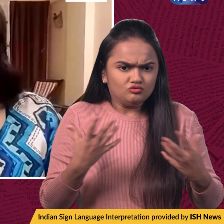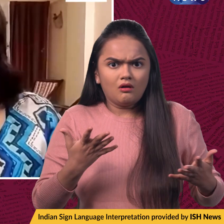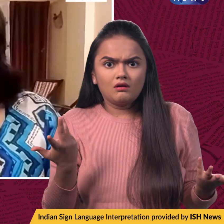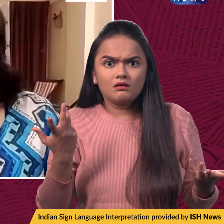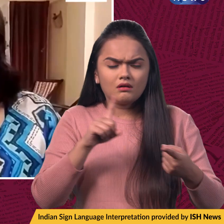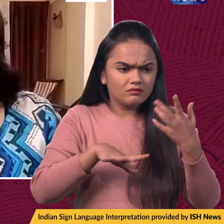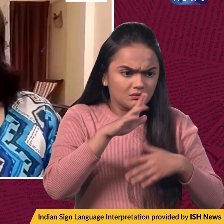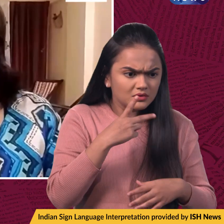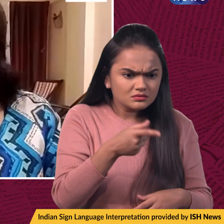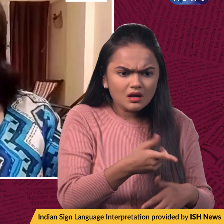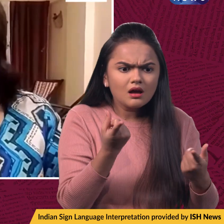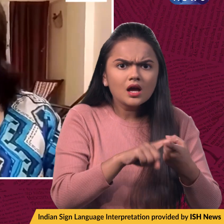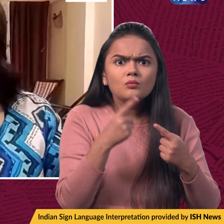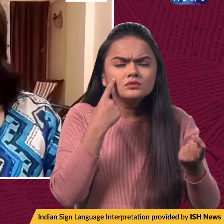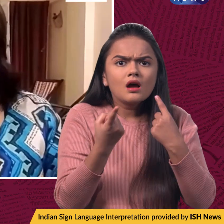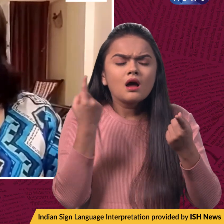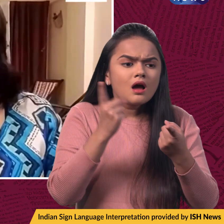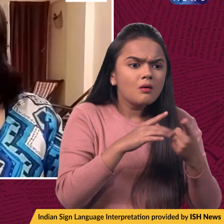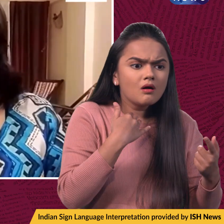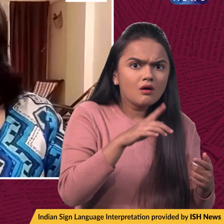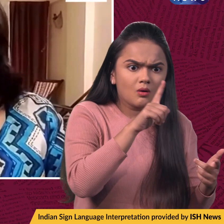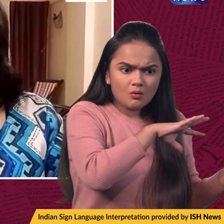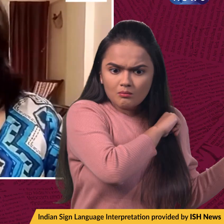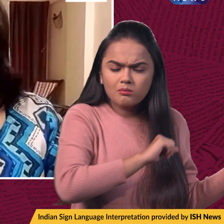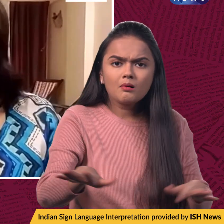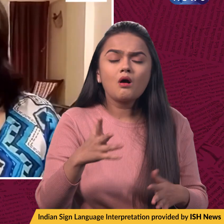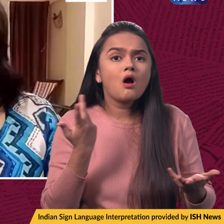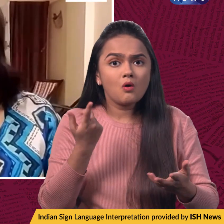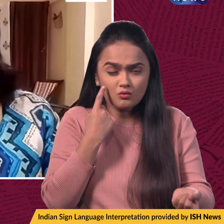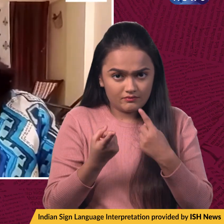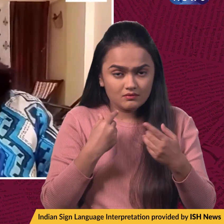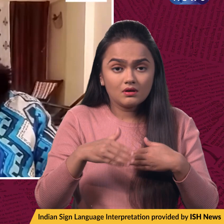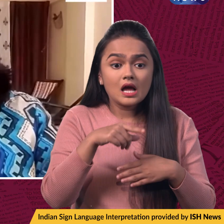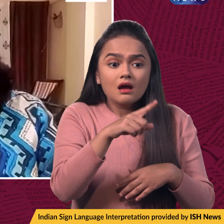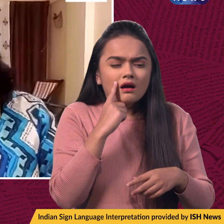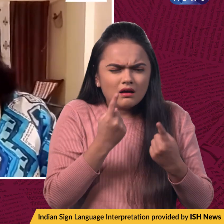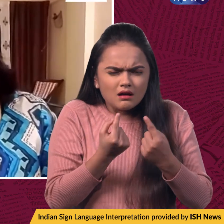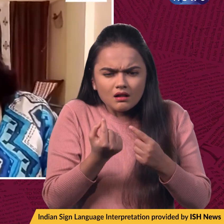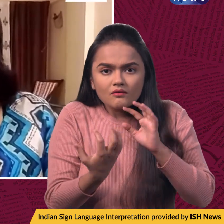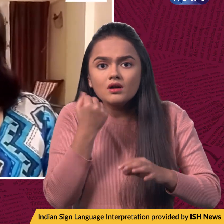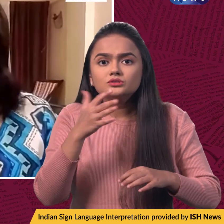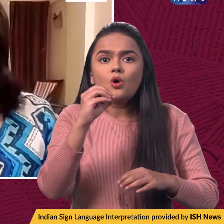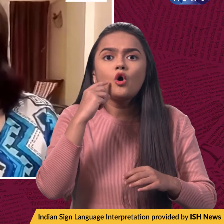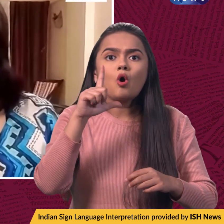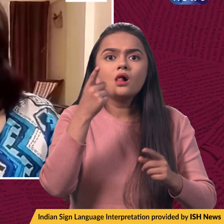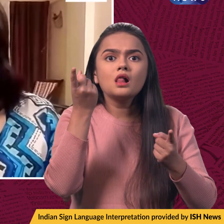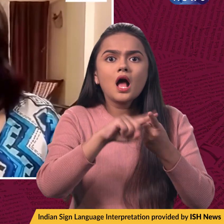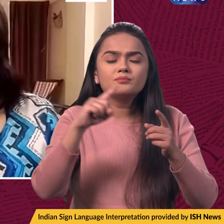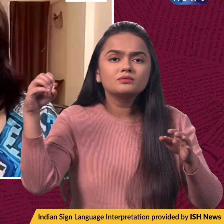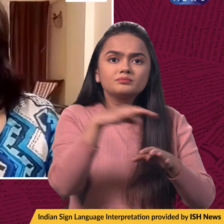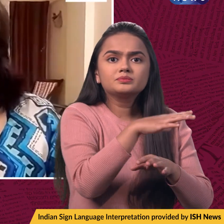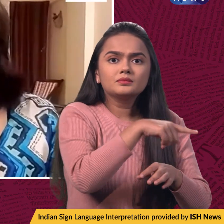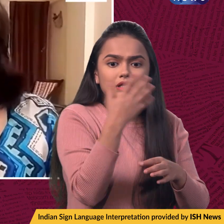has asked the National Fishing Surveillance Authority to launch an investigation. Now, this was caused by an oil spill